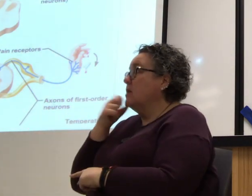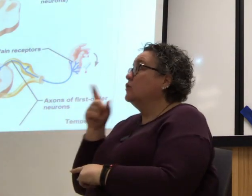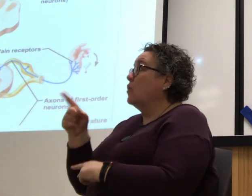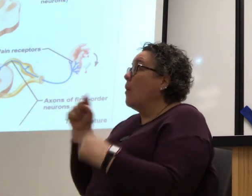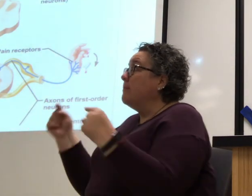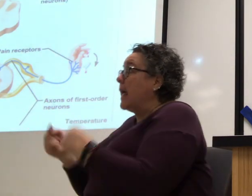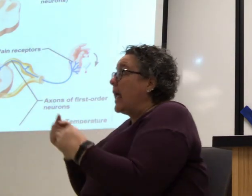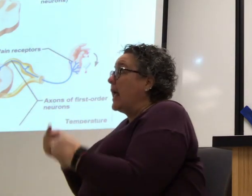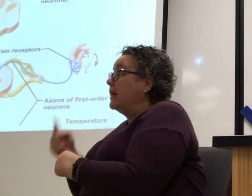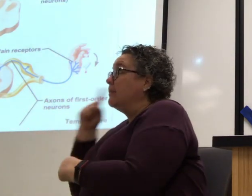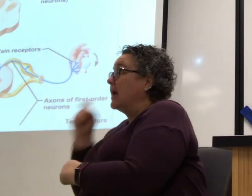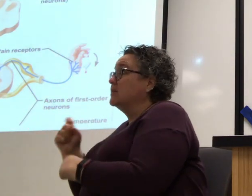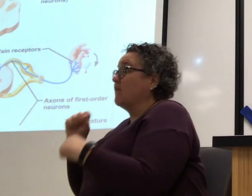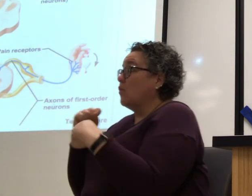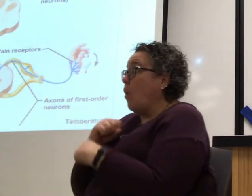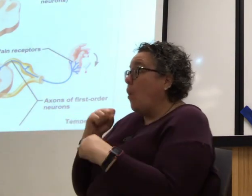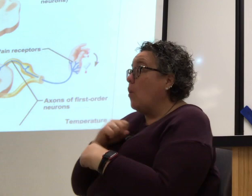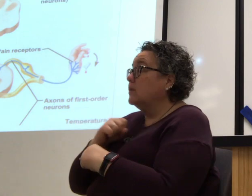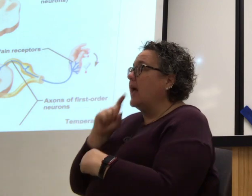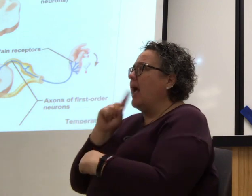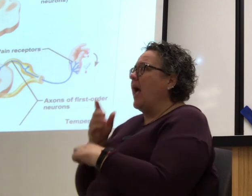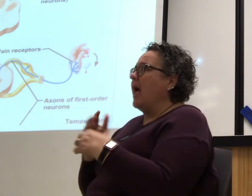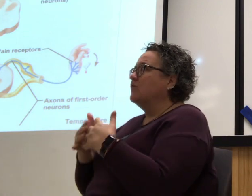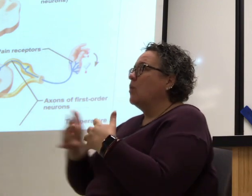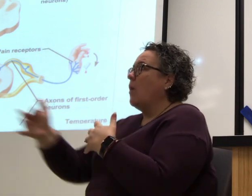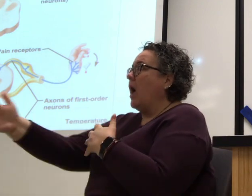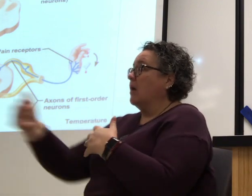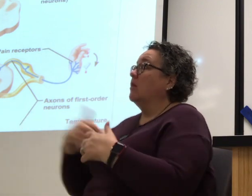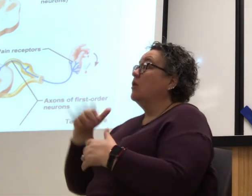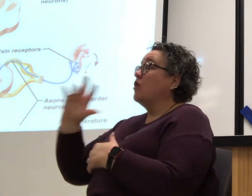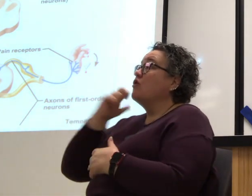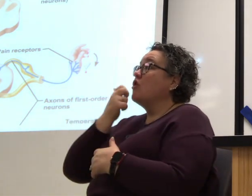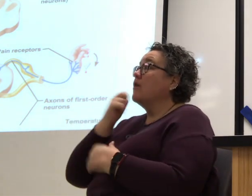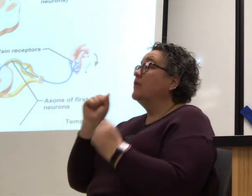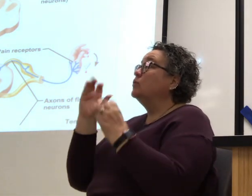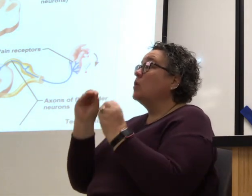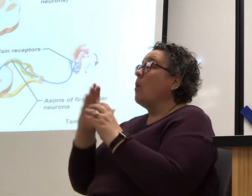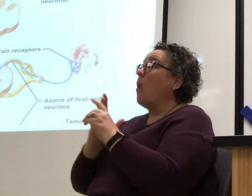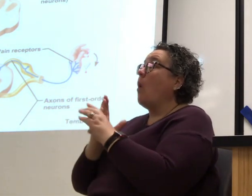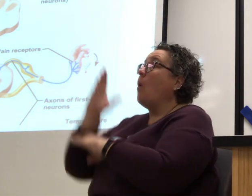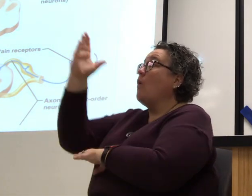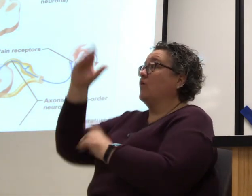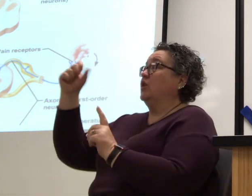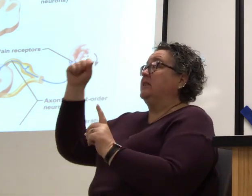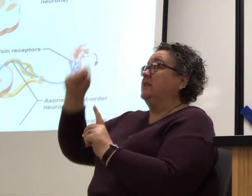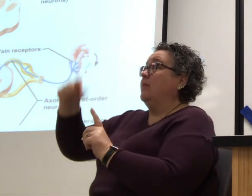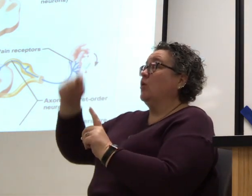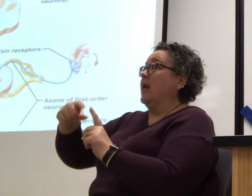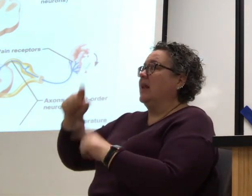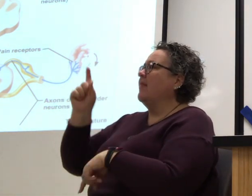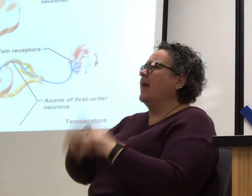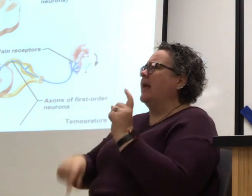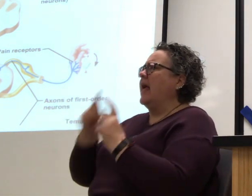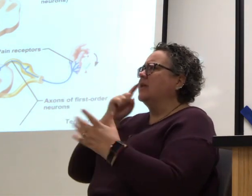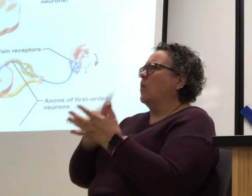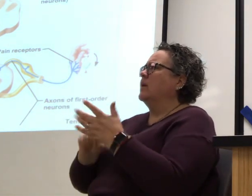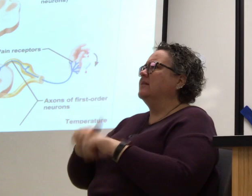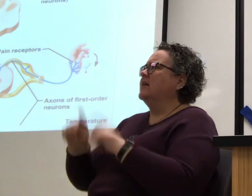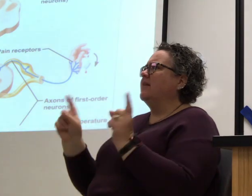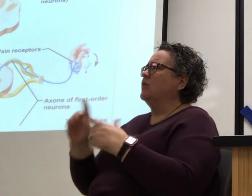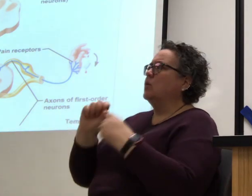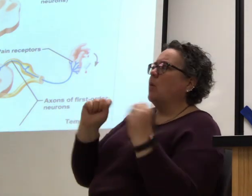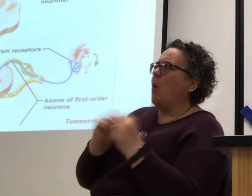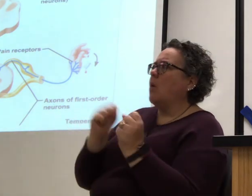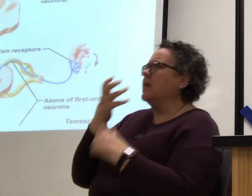cold, after a while, their nerves are so stimulated, so overstimulated, they can't tell the difference between cold and hot